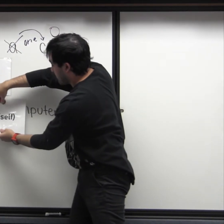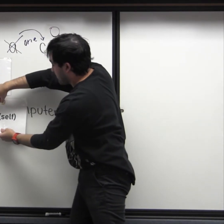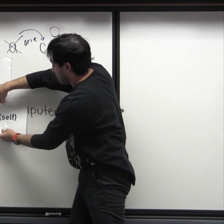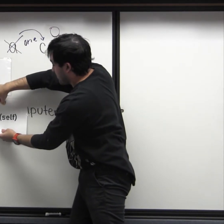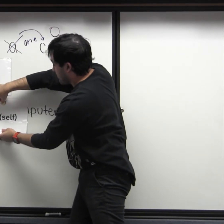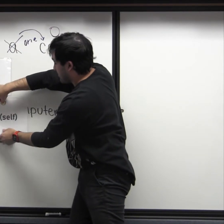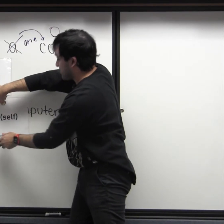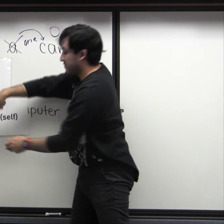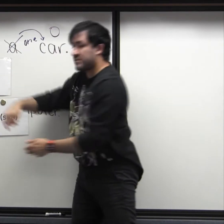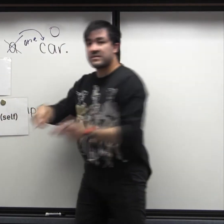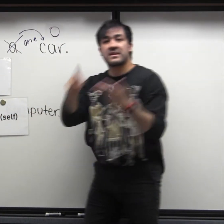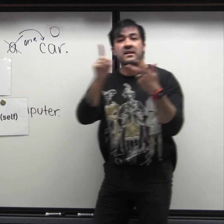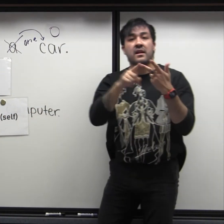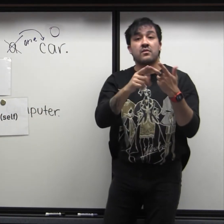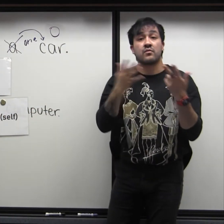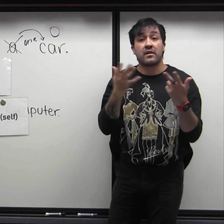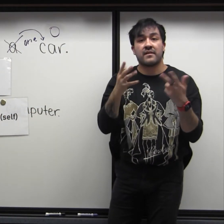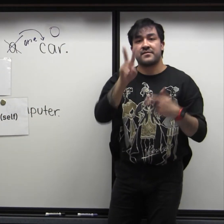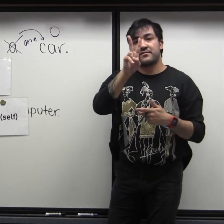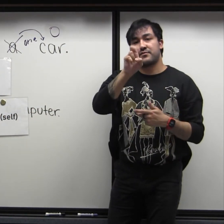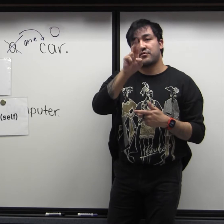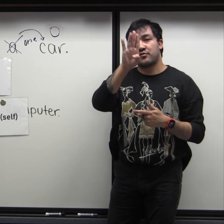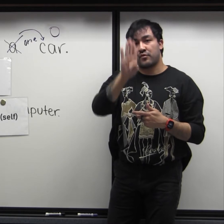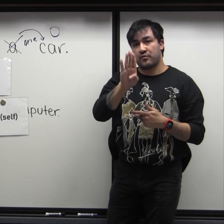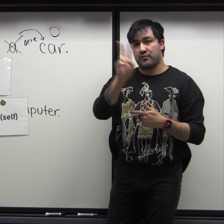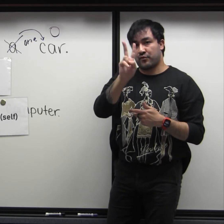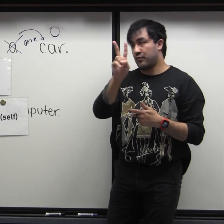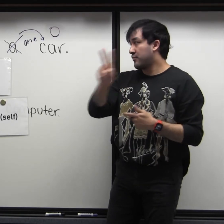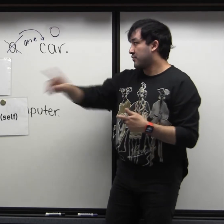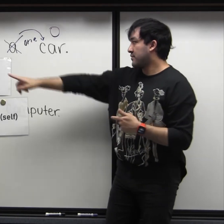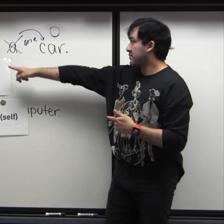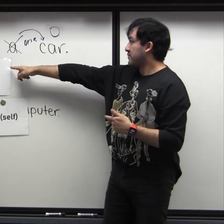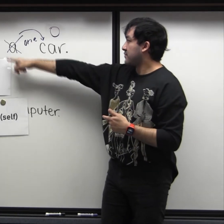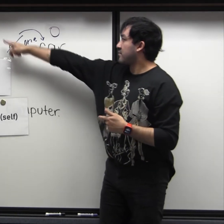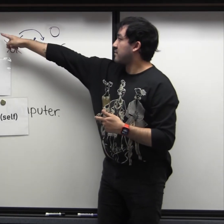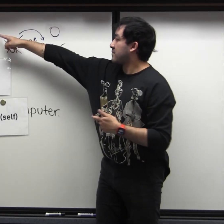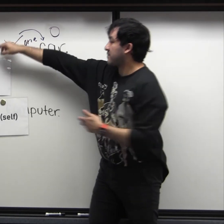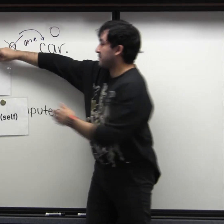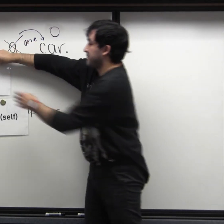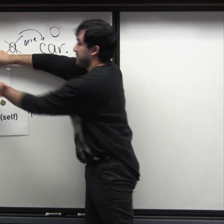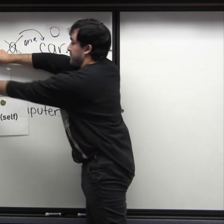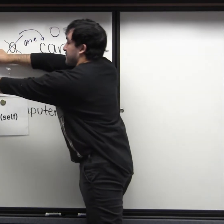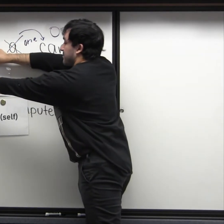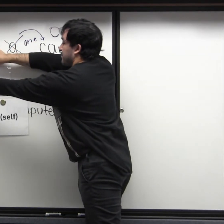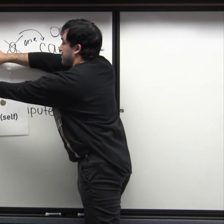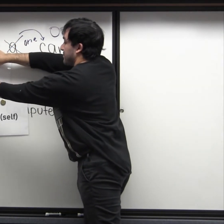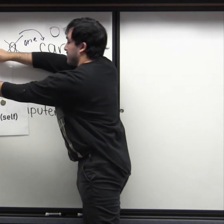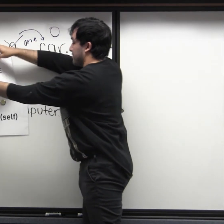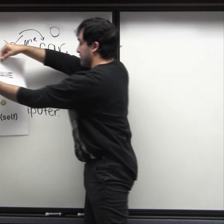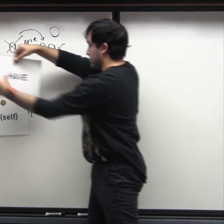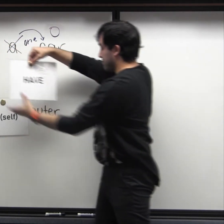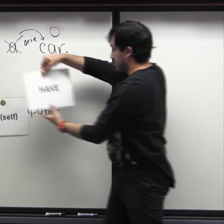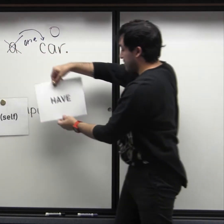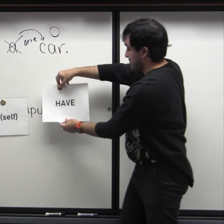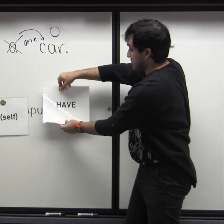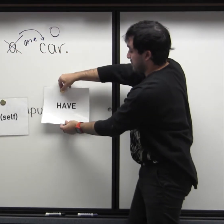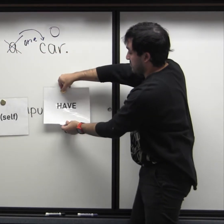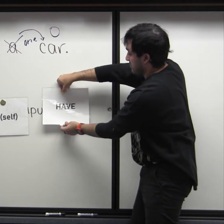second. And then lastly was the verb, which is have. So let's go ahead and move have.